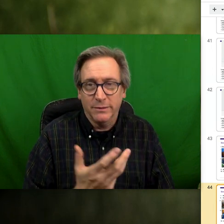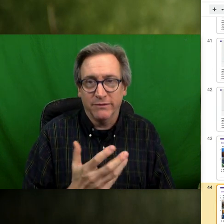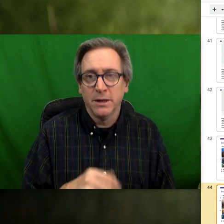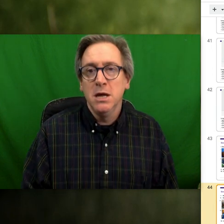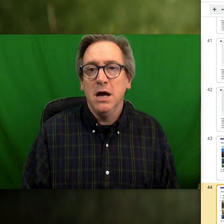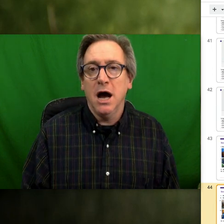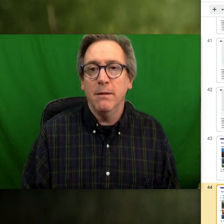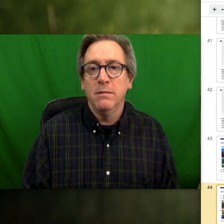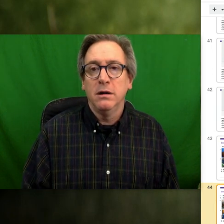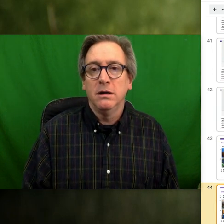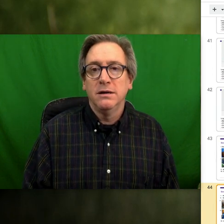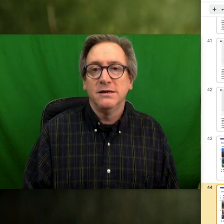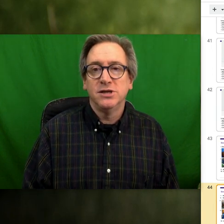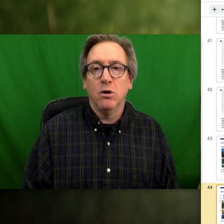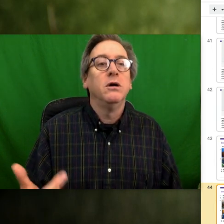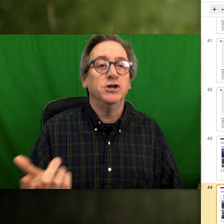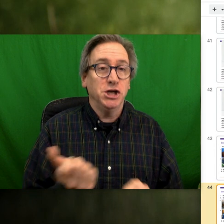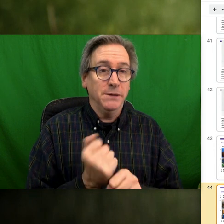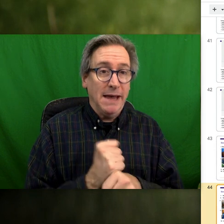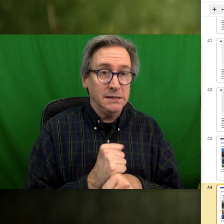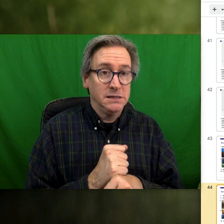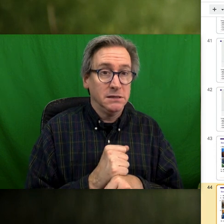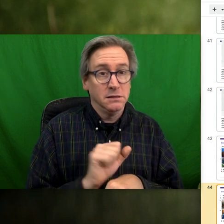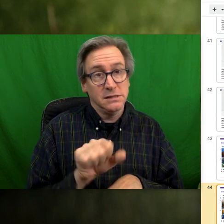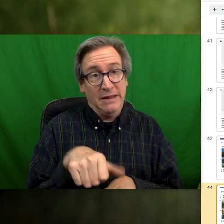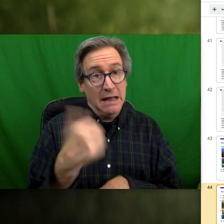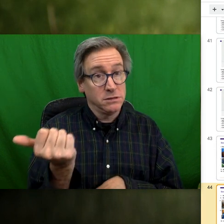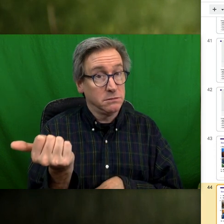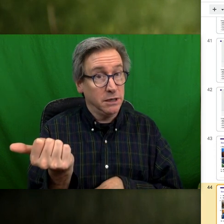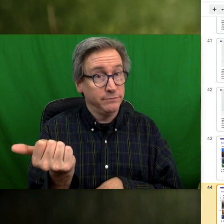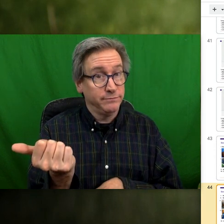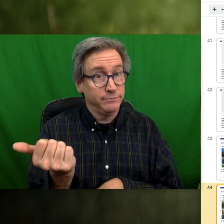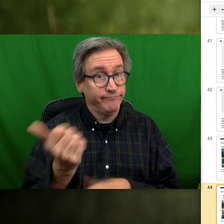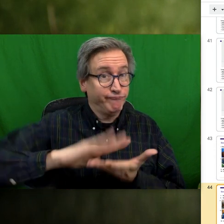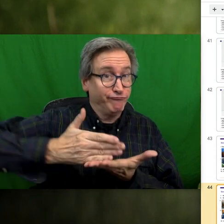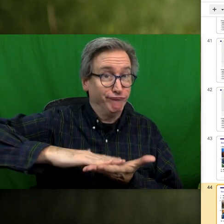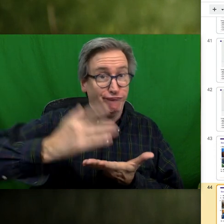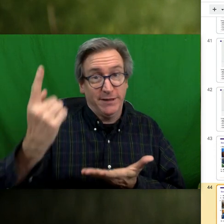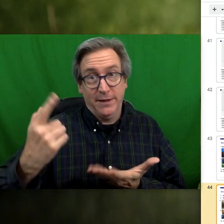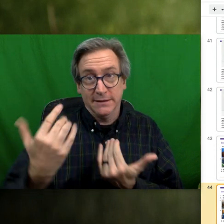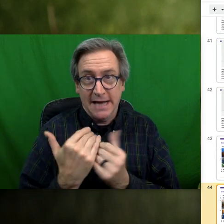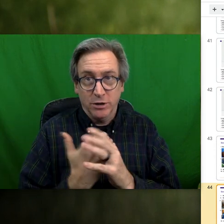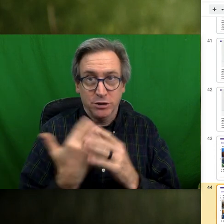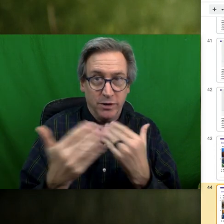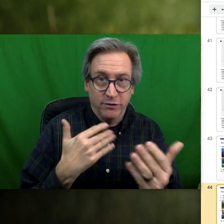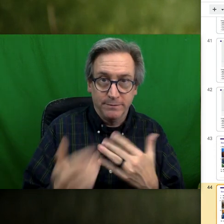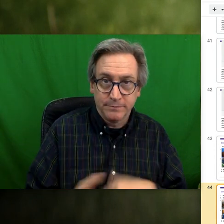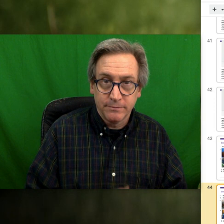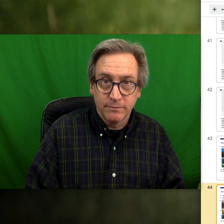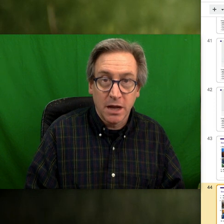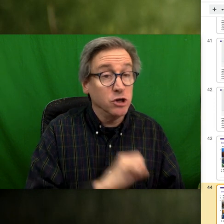what, whatever. So she makes something else, right? Something, sandwich,